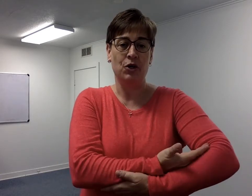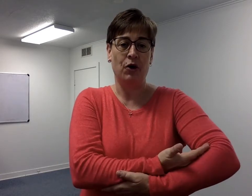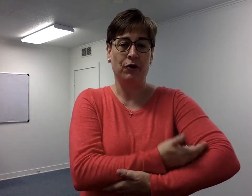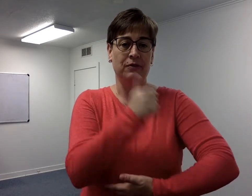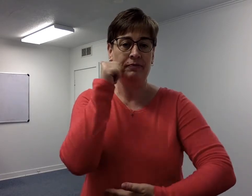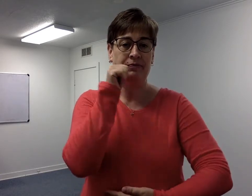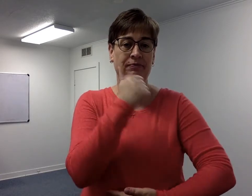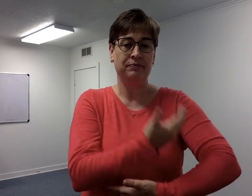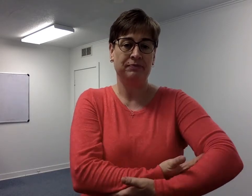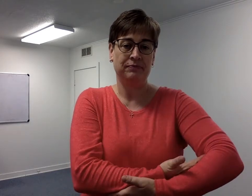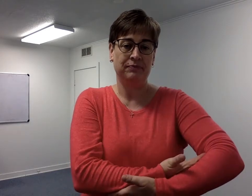daughter.